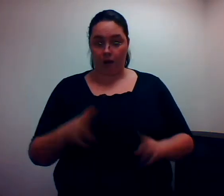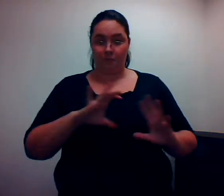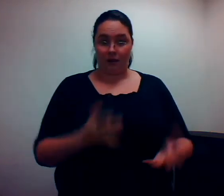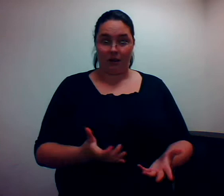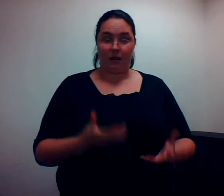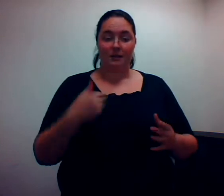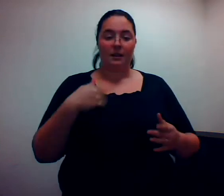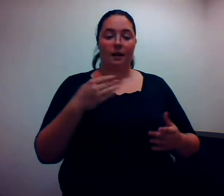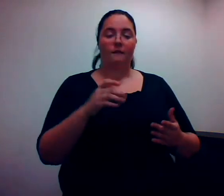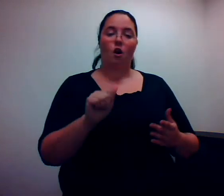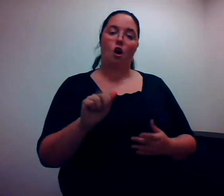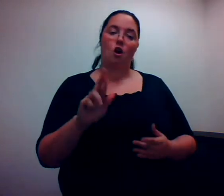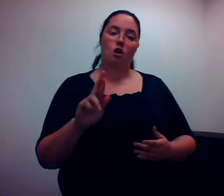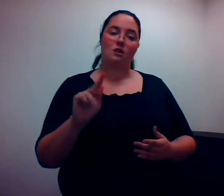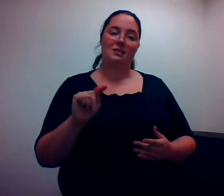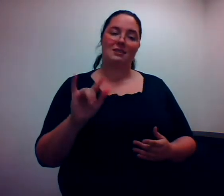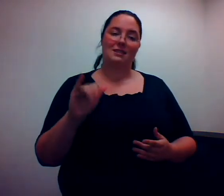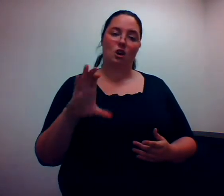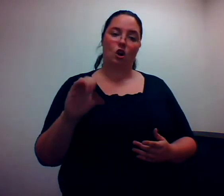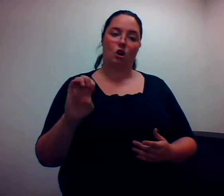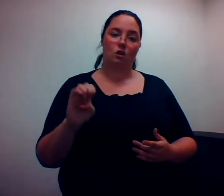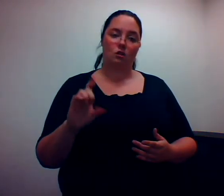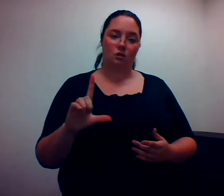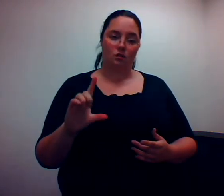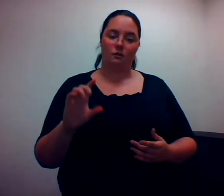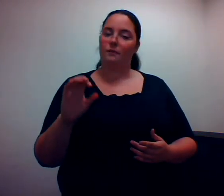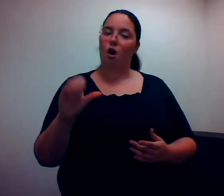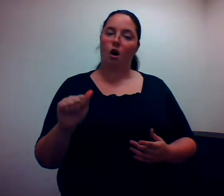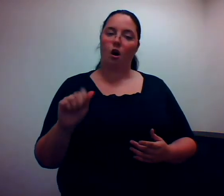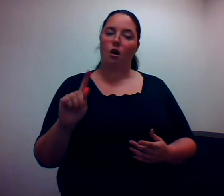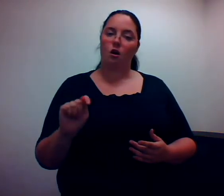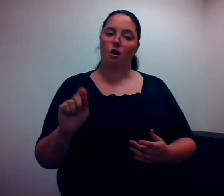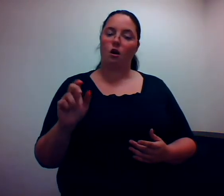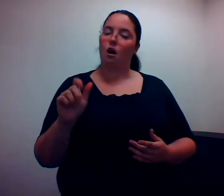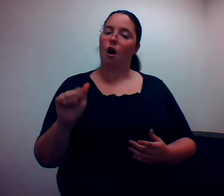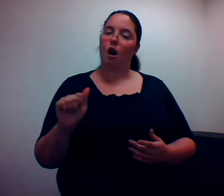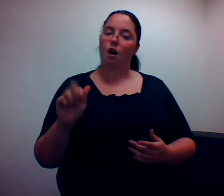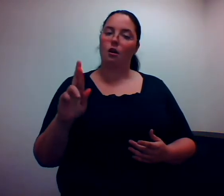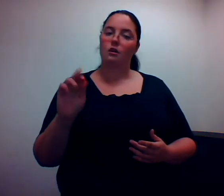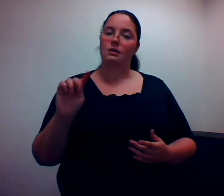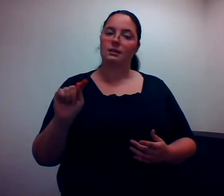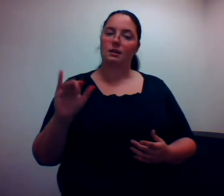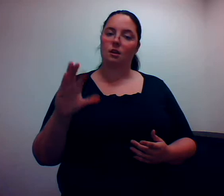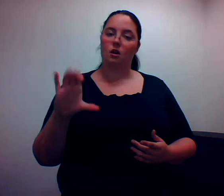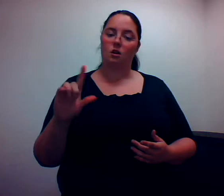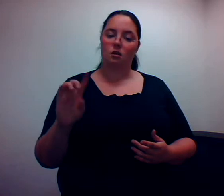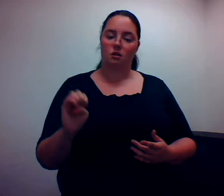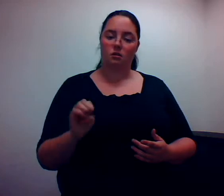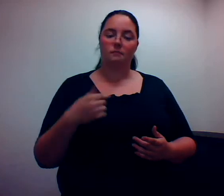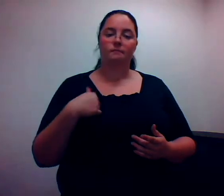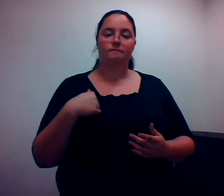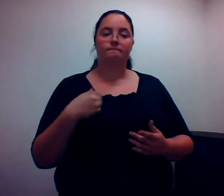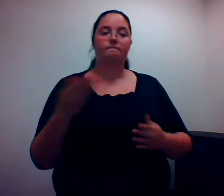of the students write the name of the article and the main idea from the article on the blackboards in the classroom, the author's